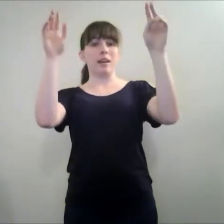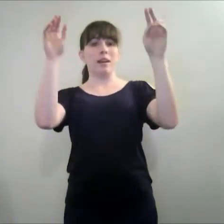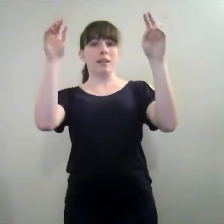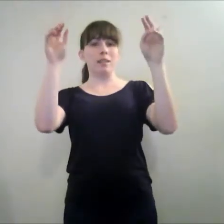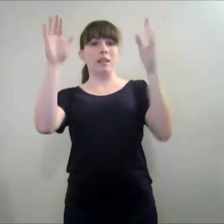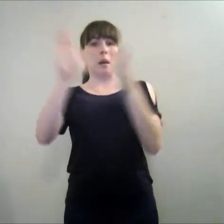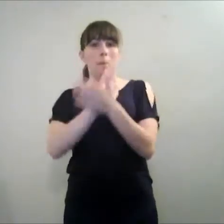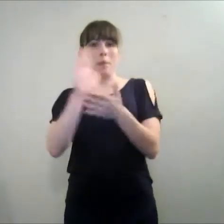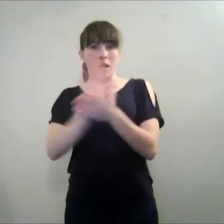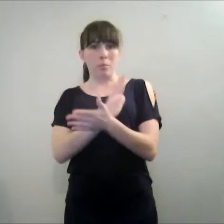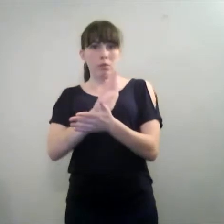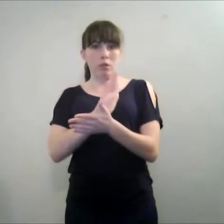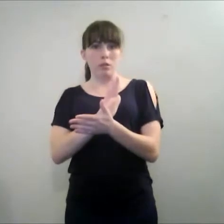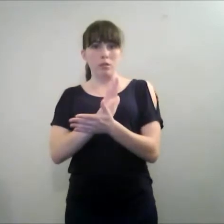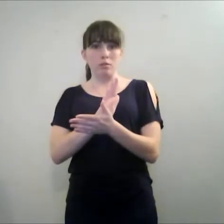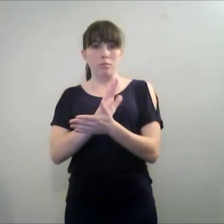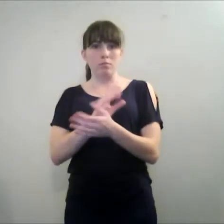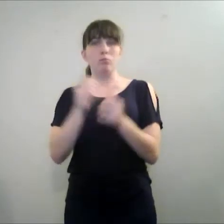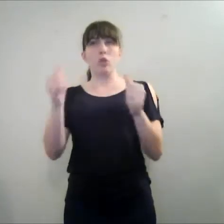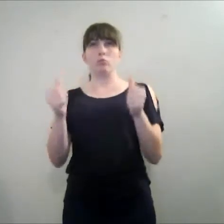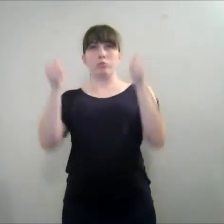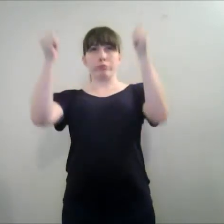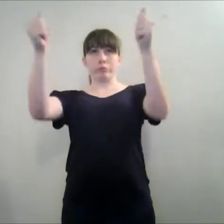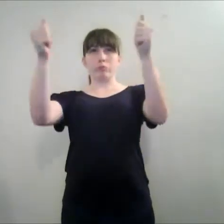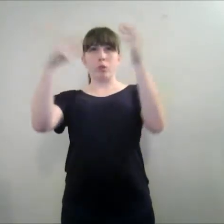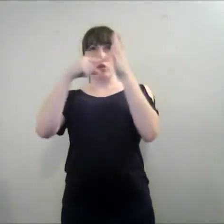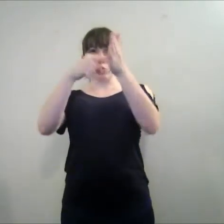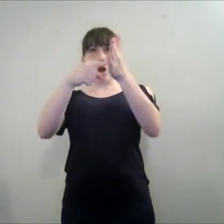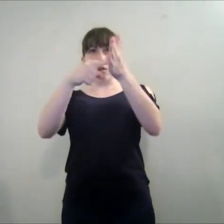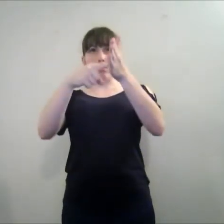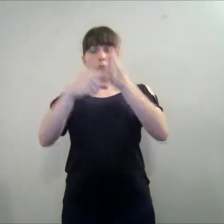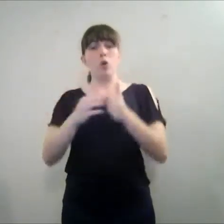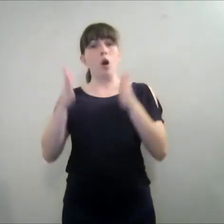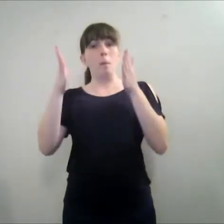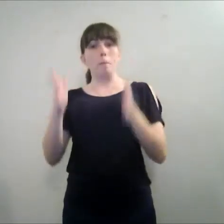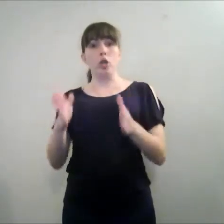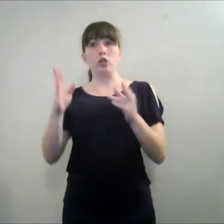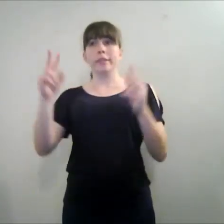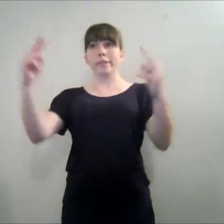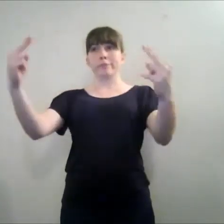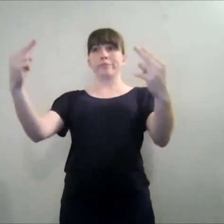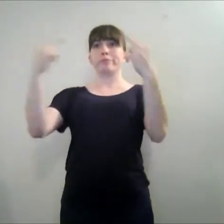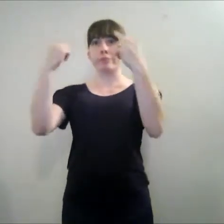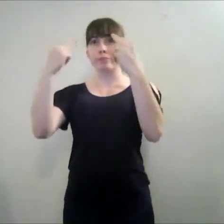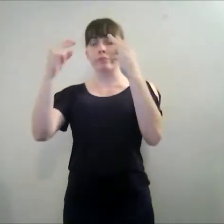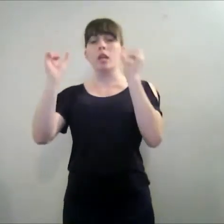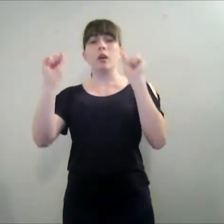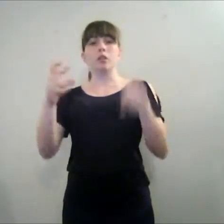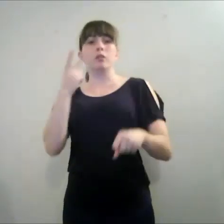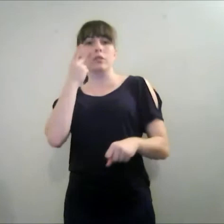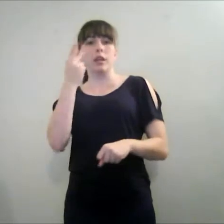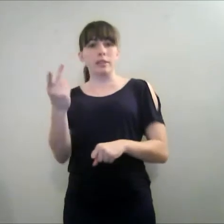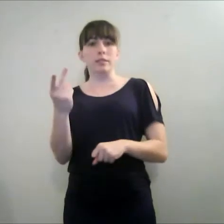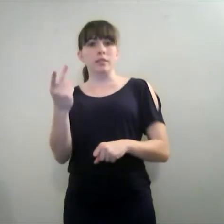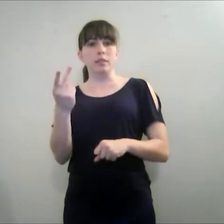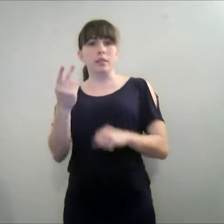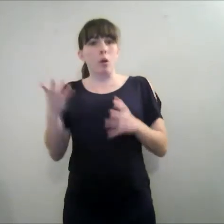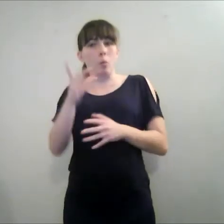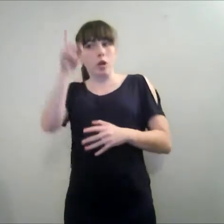to see, right? So, I want to show you a British passport. I hold up the psychic paper, you see a British passport. I want to get into a party.